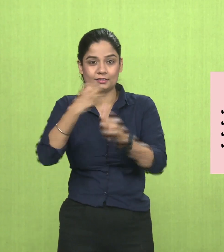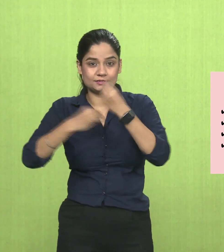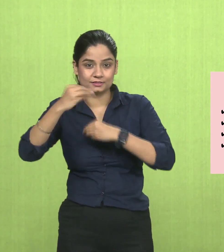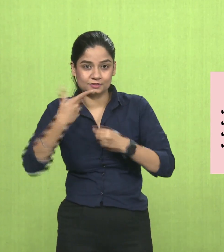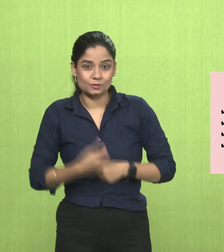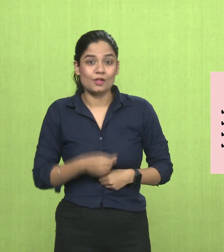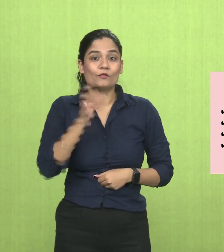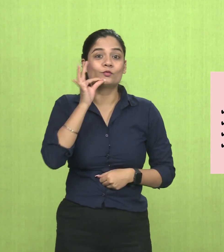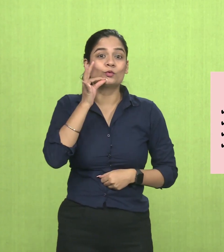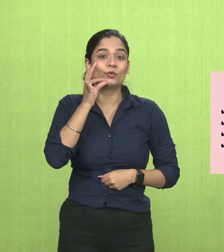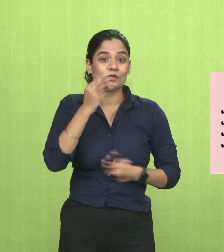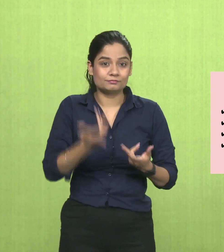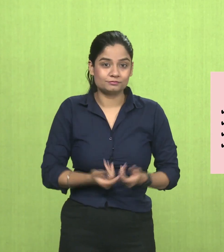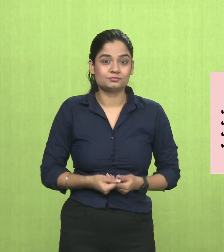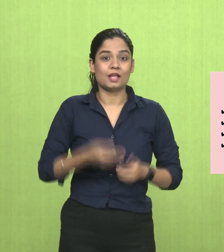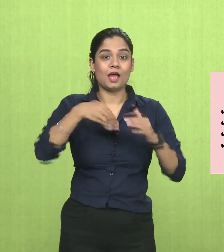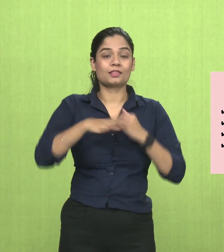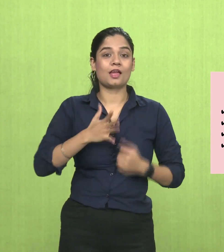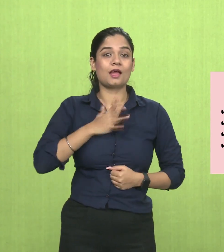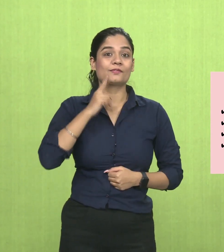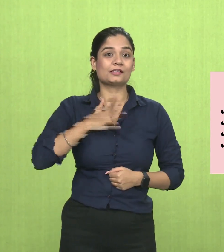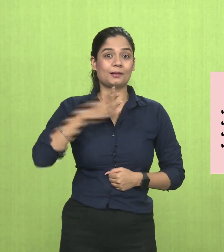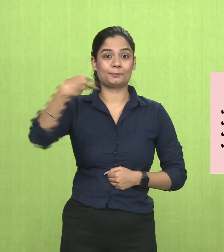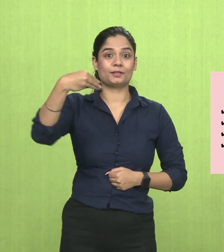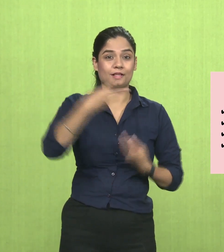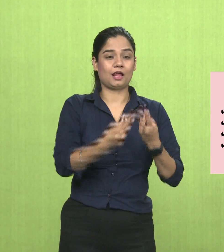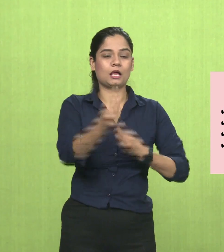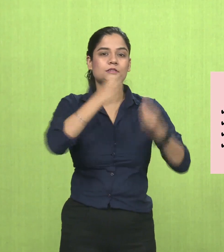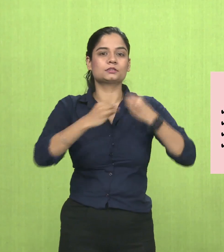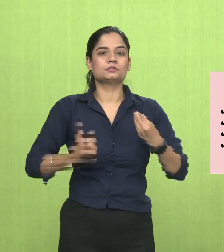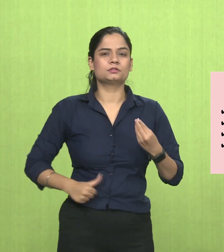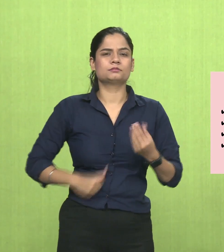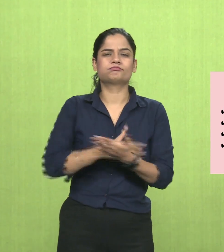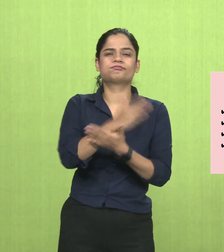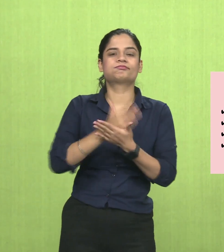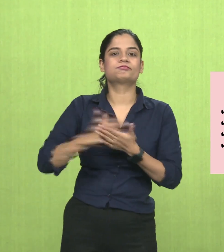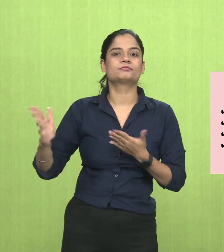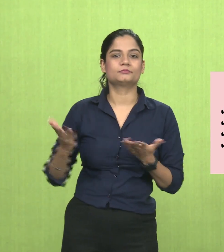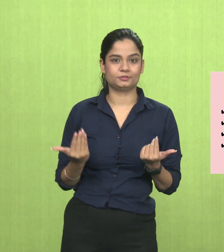whole pulses, fruits, green leafy vegetables, etc.